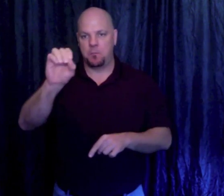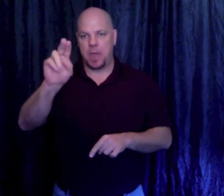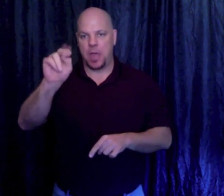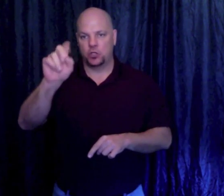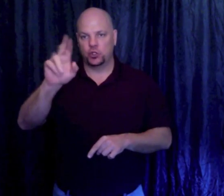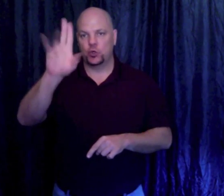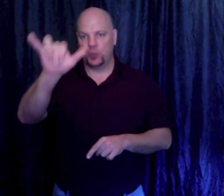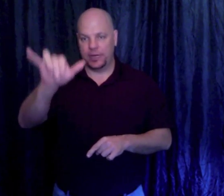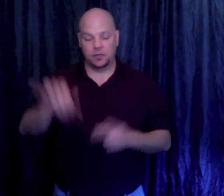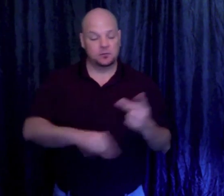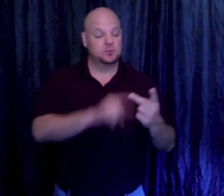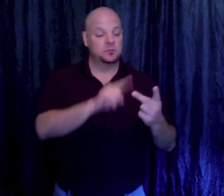standards.